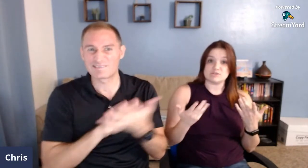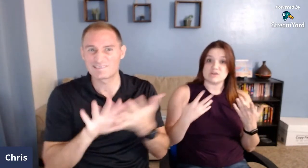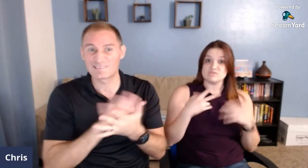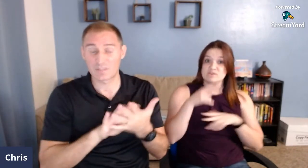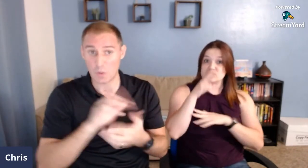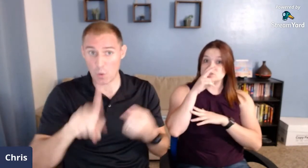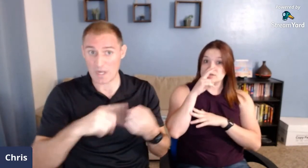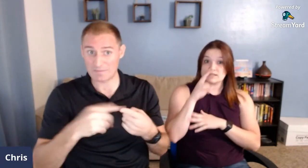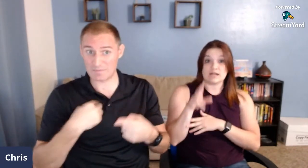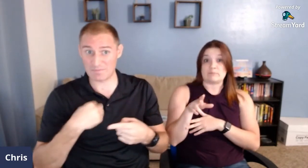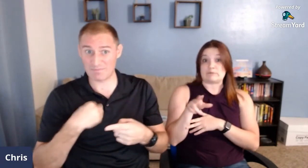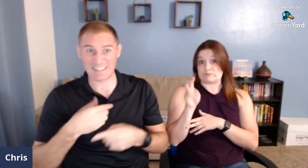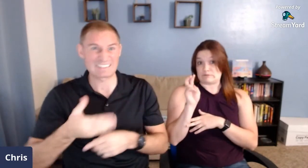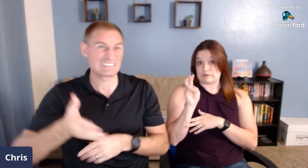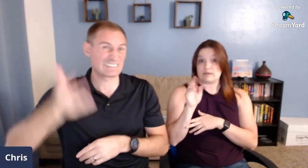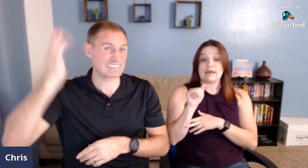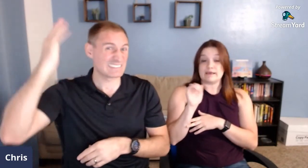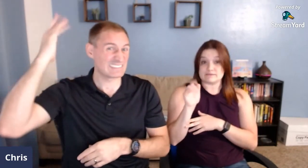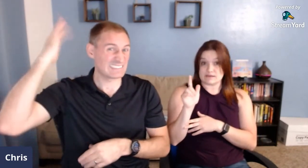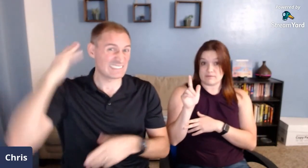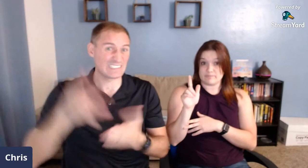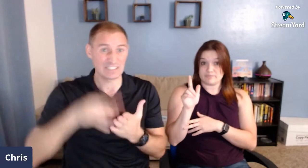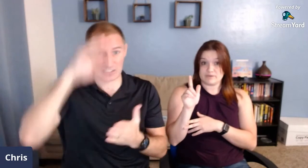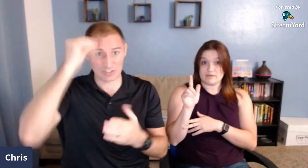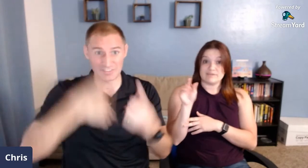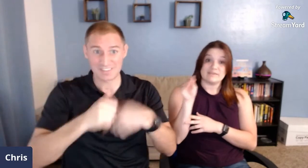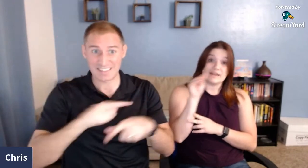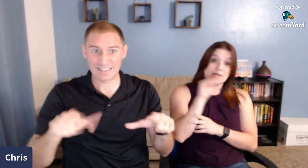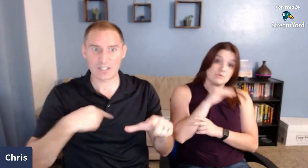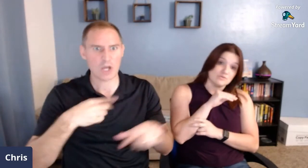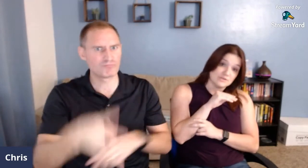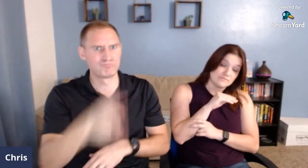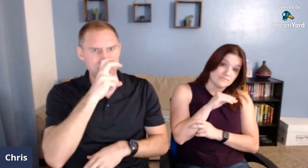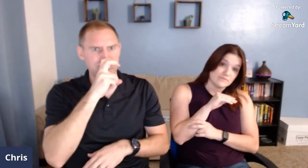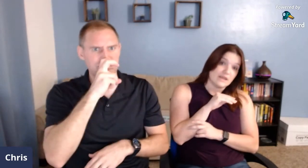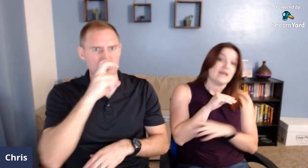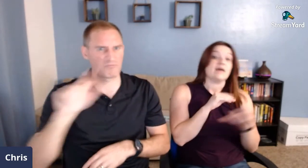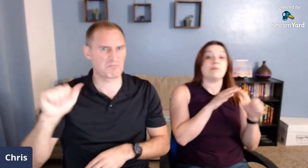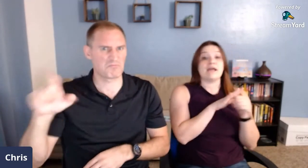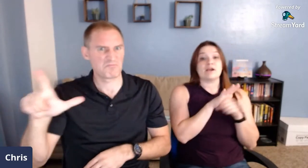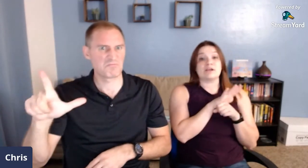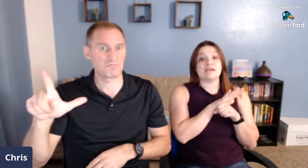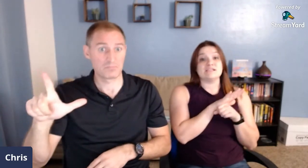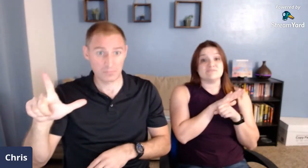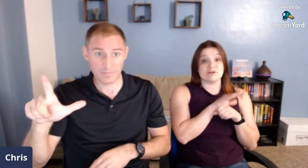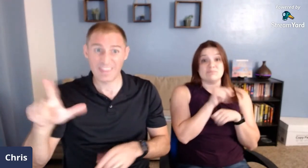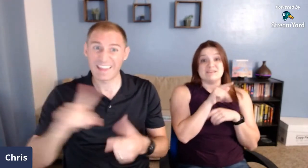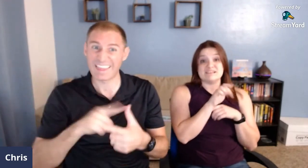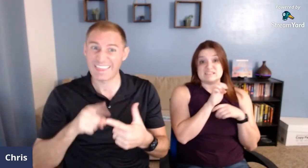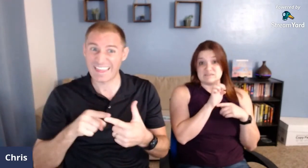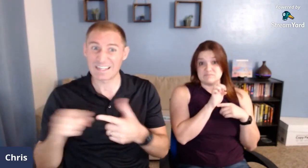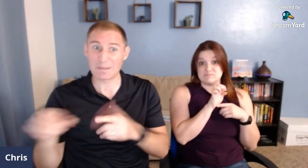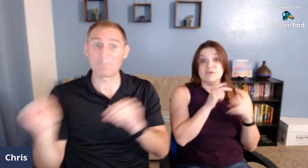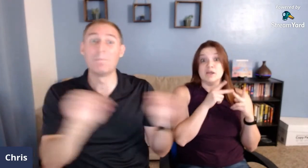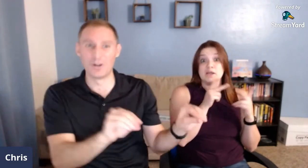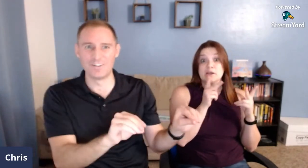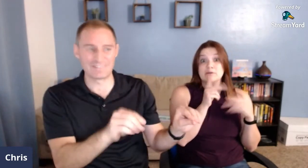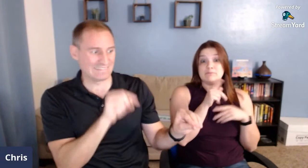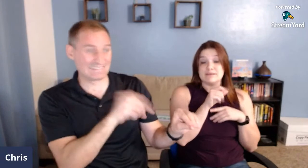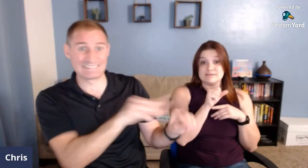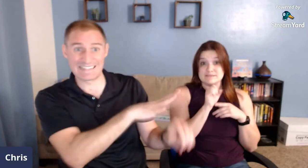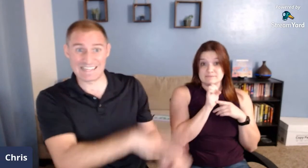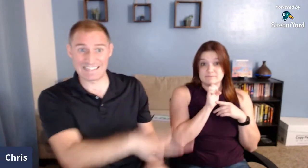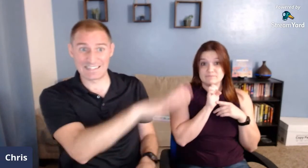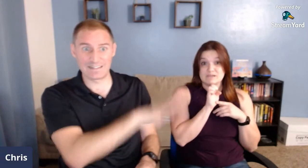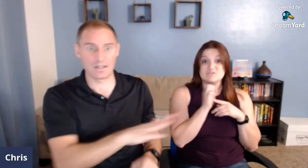sign language, I was very strict, and I mean strict ASL. Then I moved, and my area is very PSE.